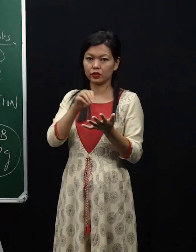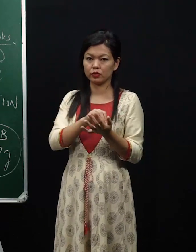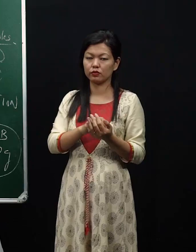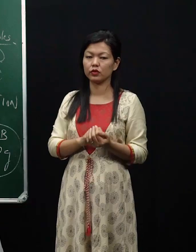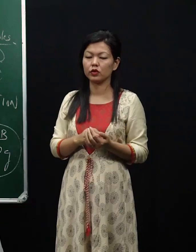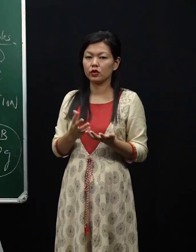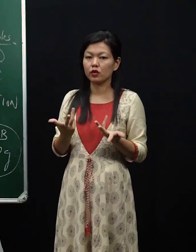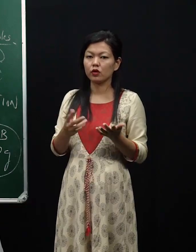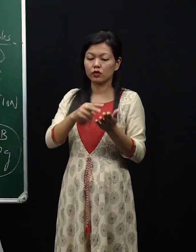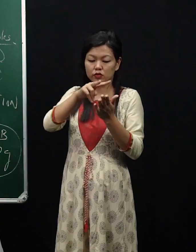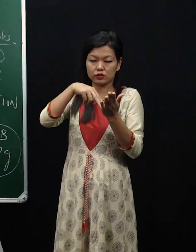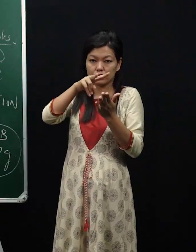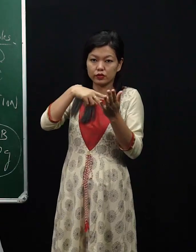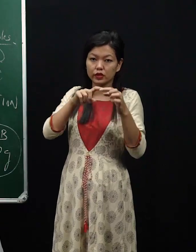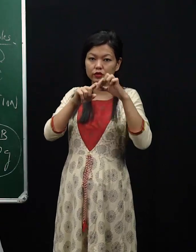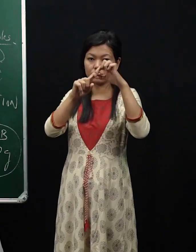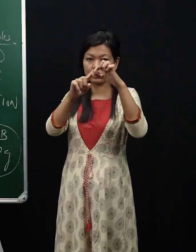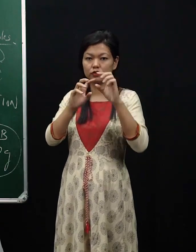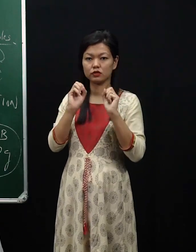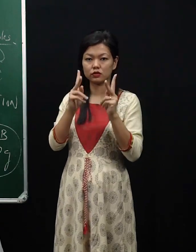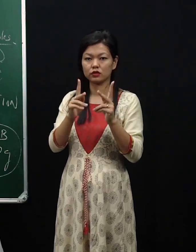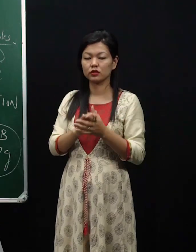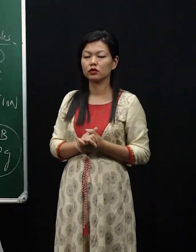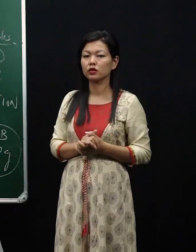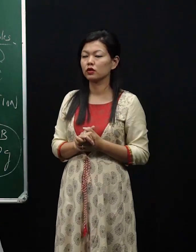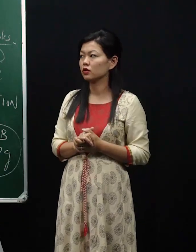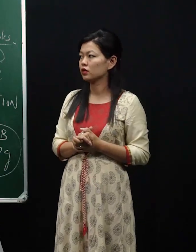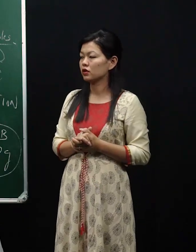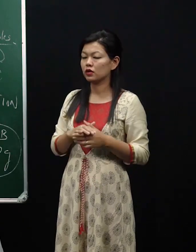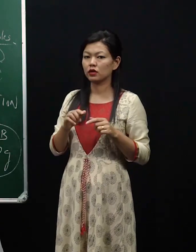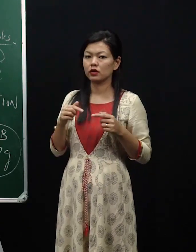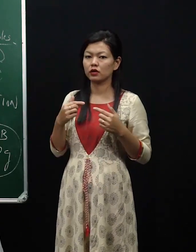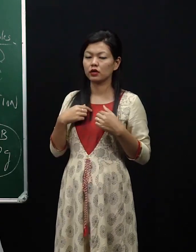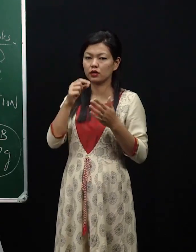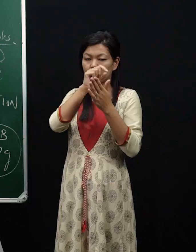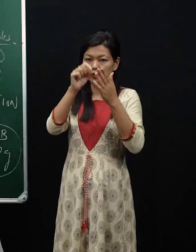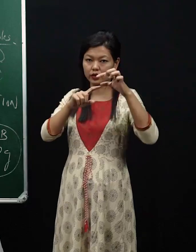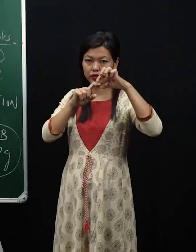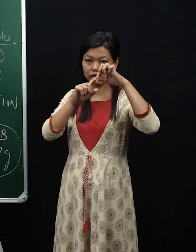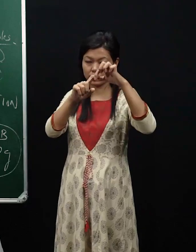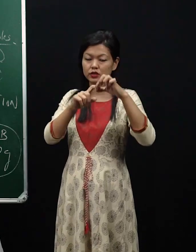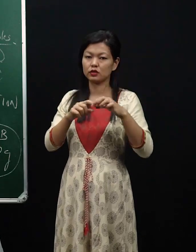go through this question, okay? While I'll just write the question and we'll solve together.